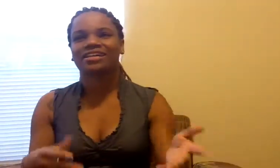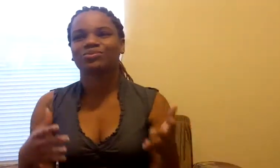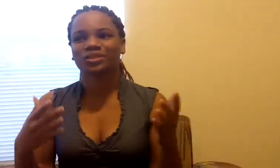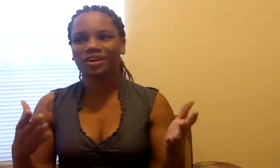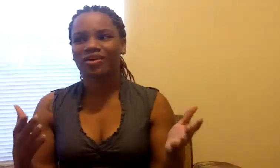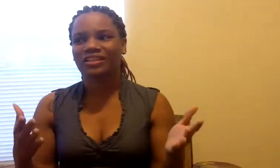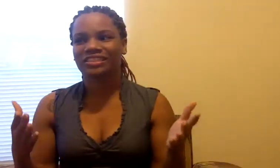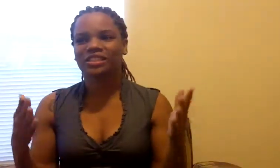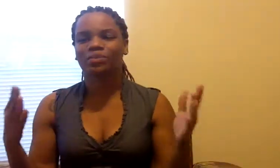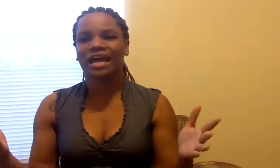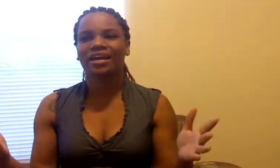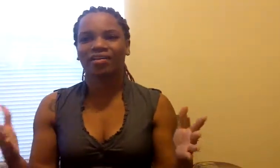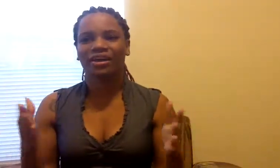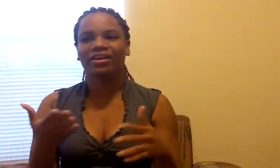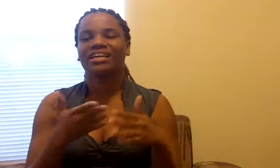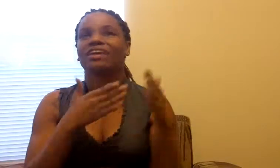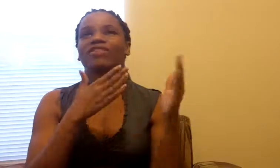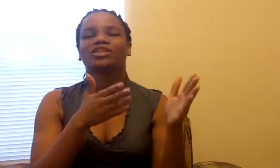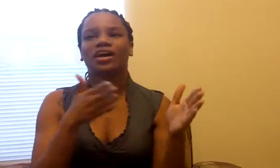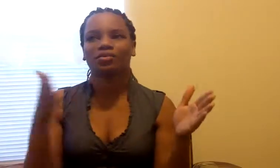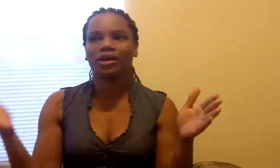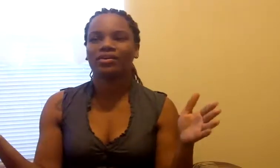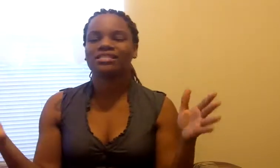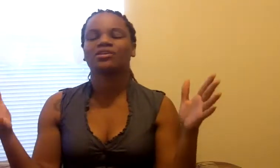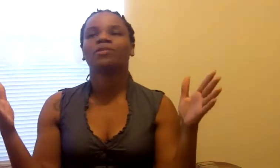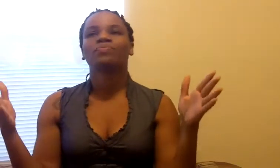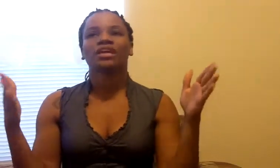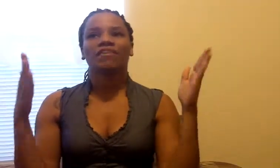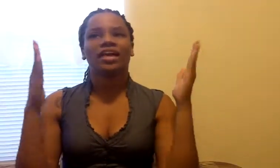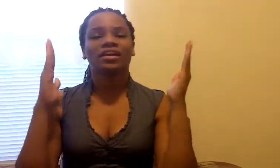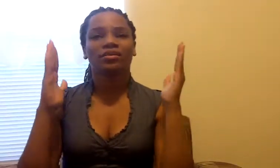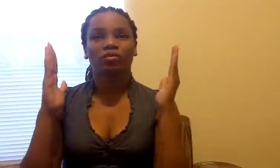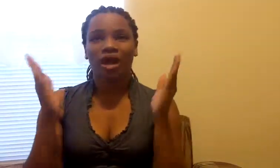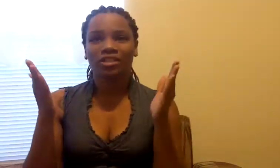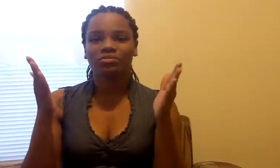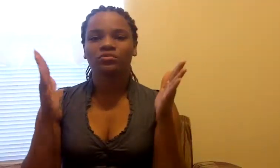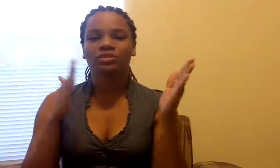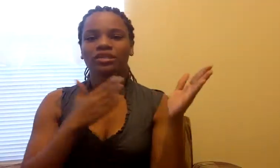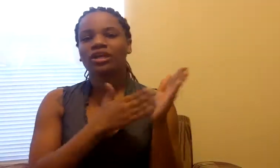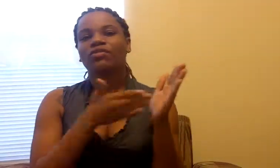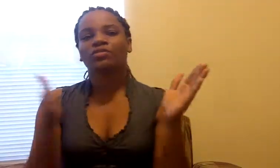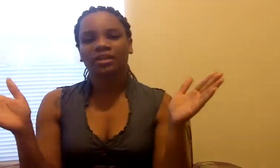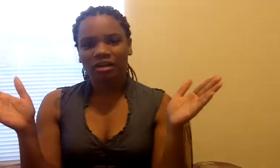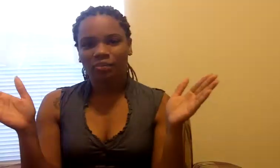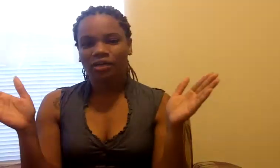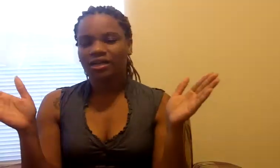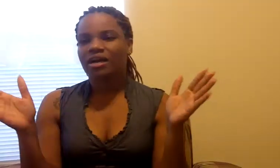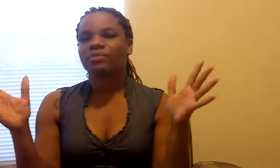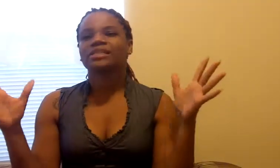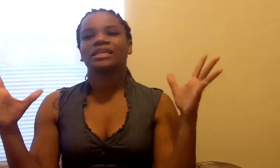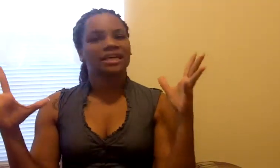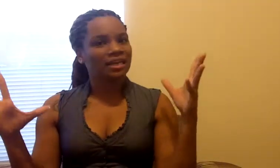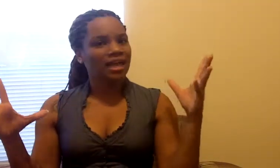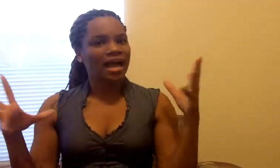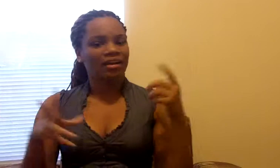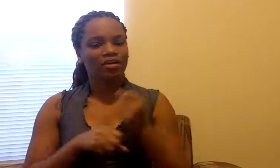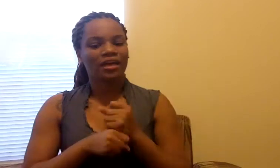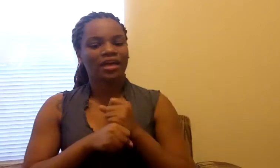It's really hard to explain all that, and if they're trying to read all that. So if they can watch a movie, read a couple of the comments, and then I can go ahead